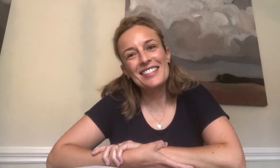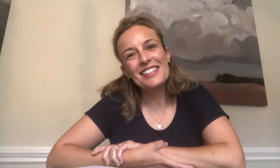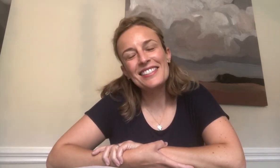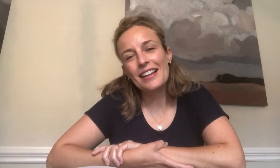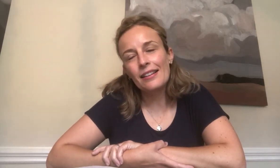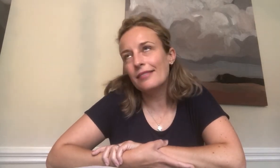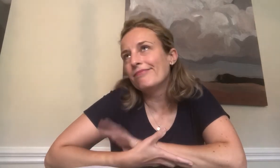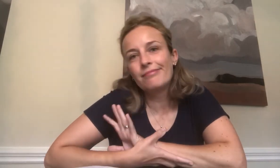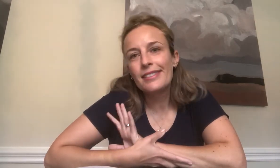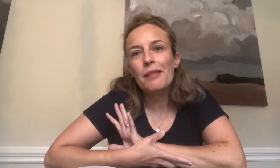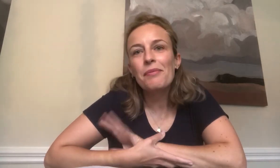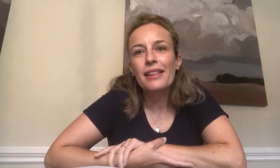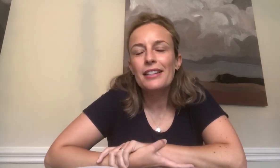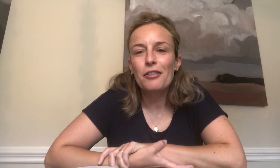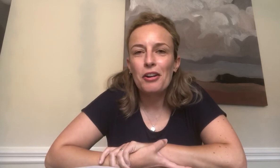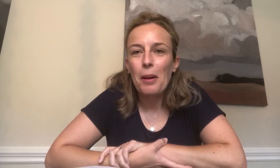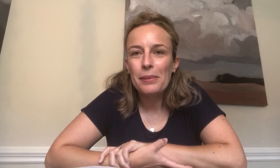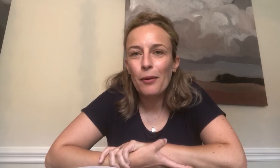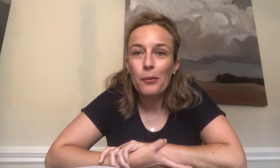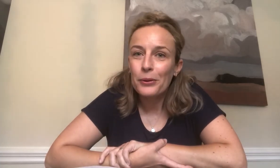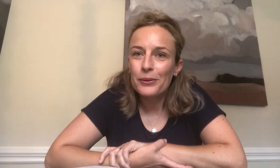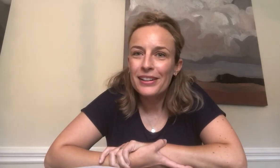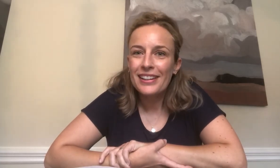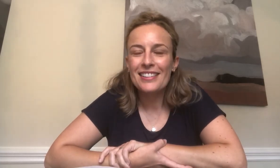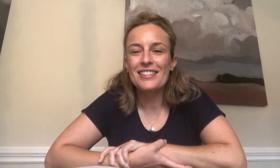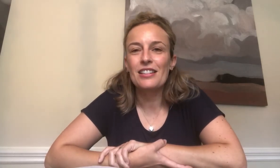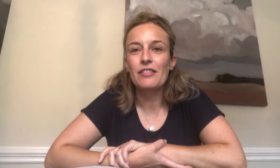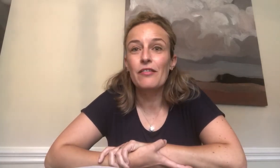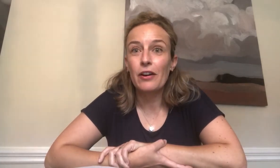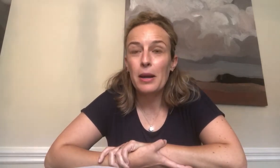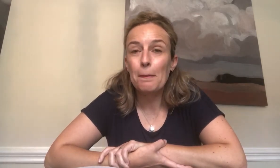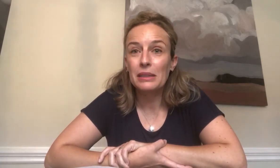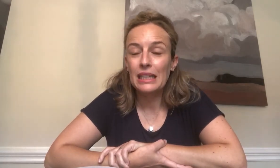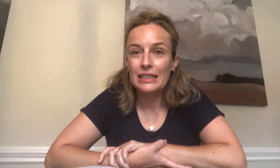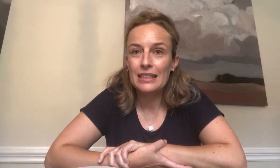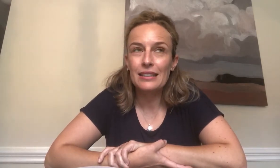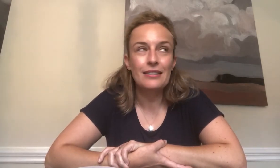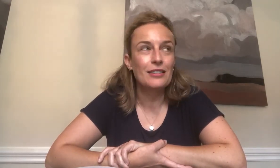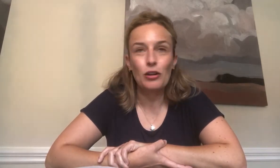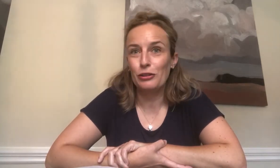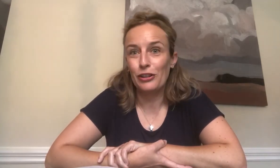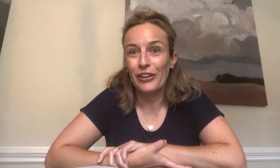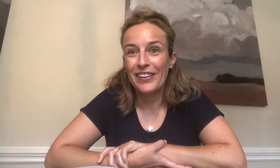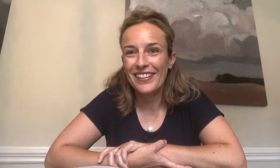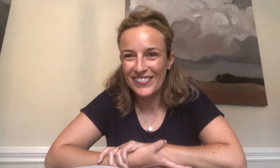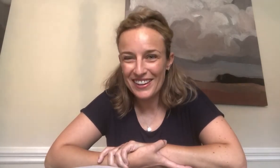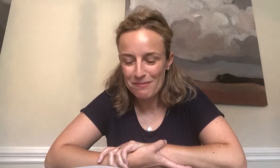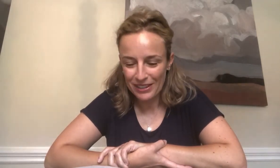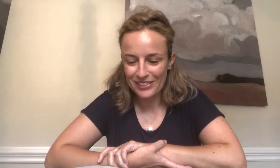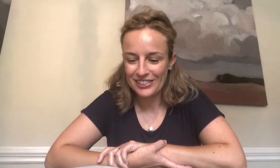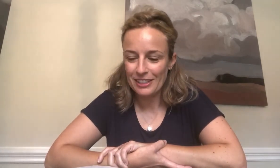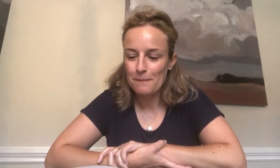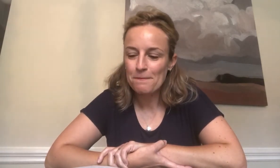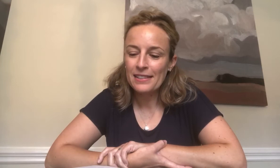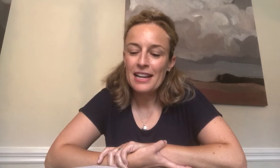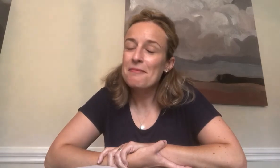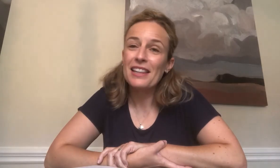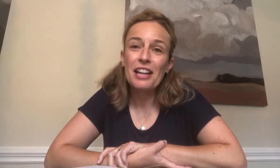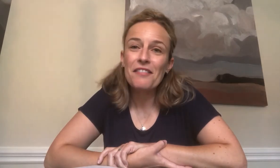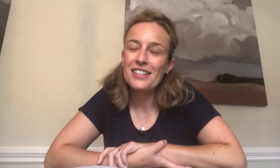just something they do. They're not being rude. It's just a very blunt culture, very blunt culture. They love to